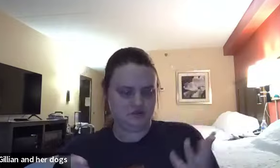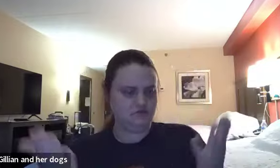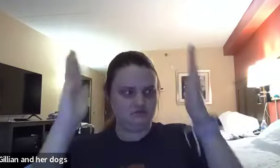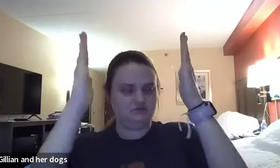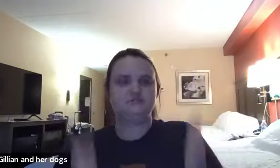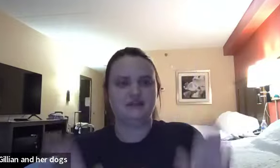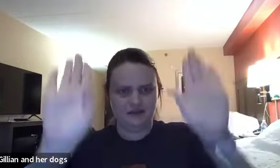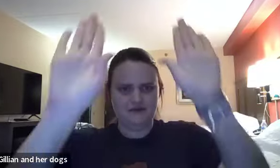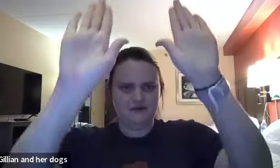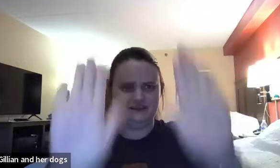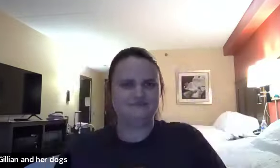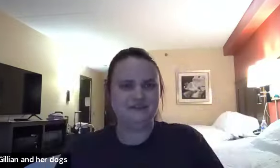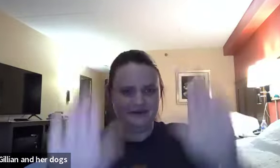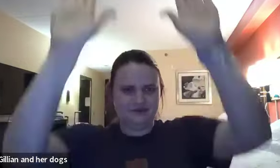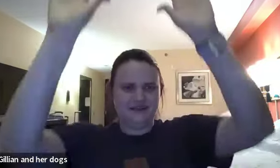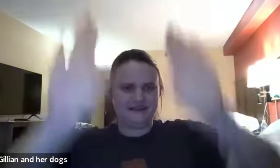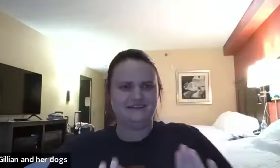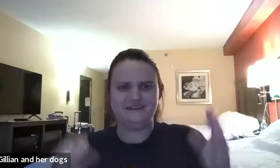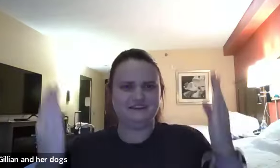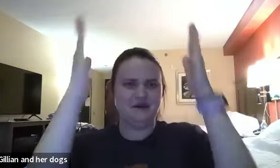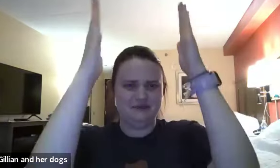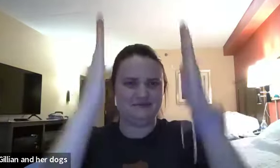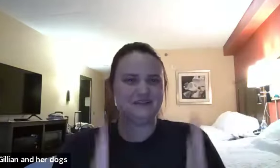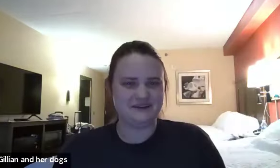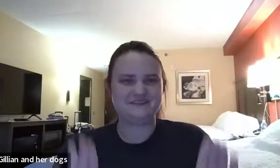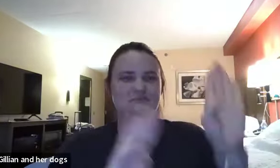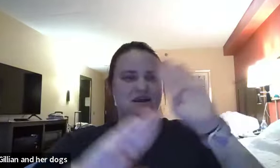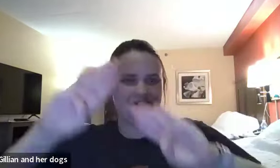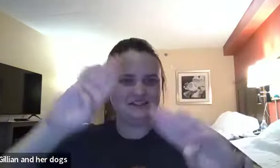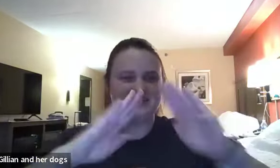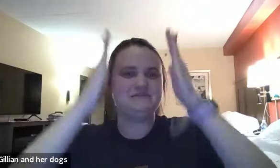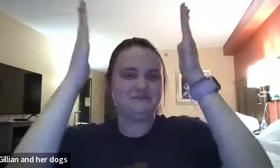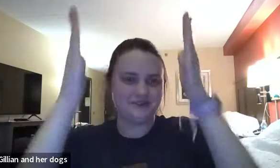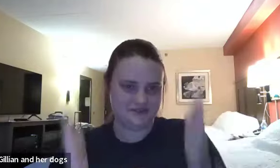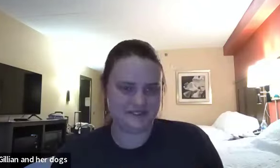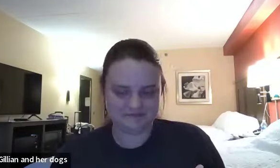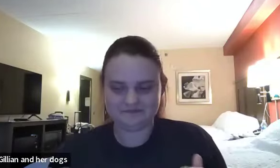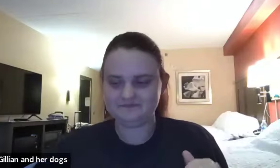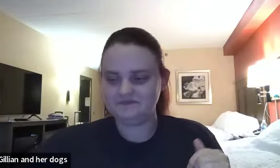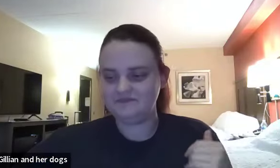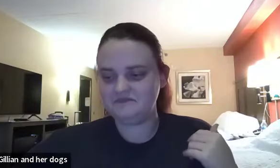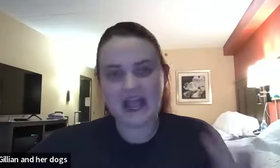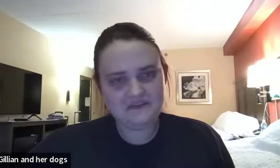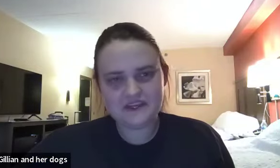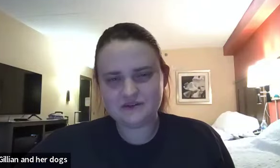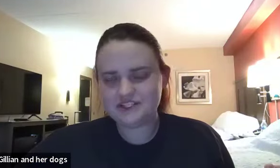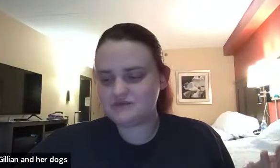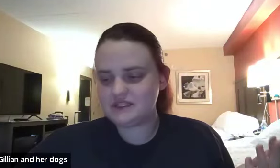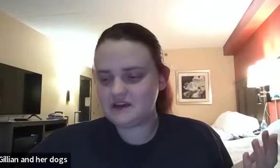Oh, person. I love how I was like putting hands down like this. No, I meant them sideways. So biology, person. I think that's always just really kind of